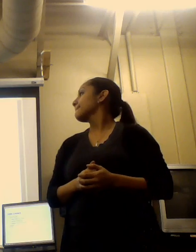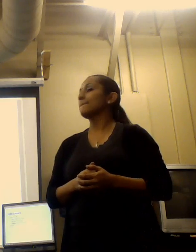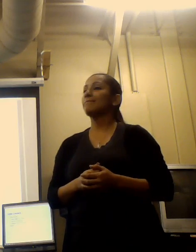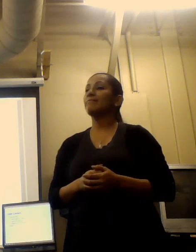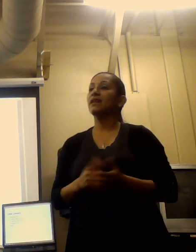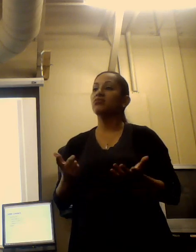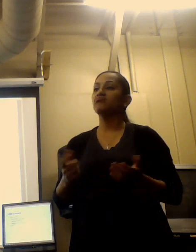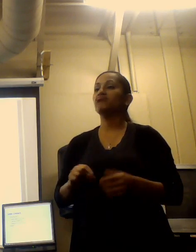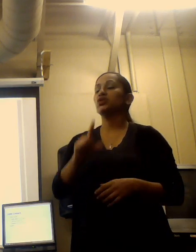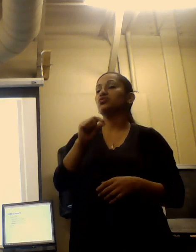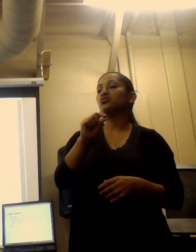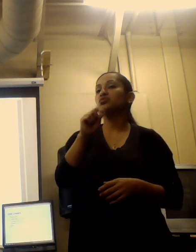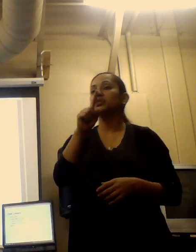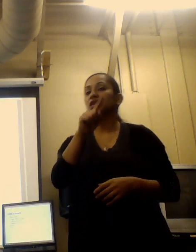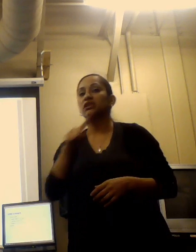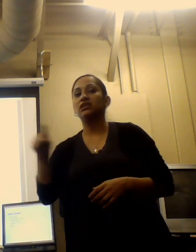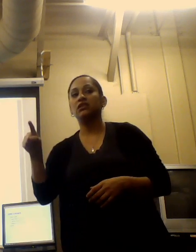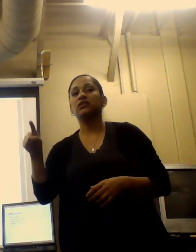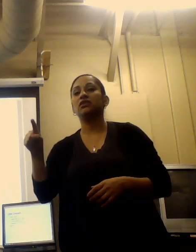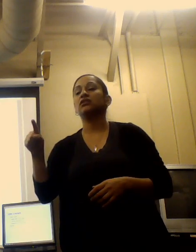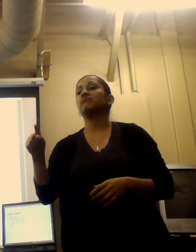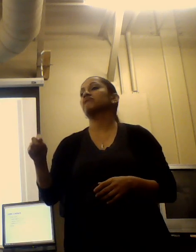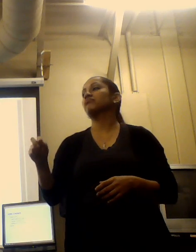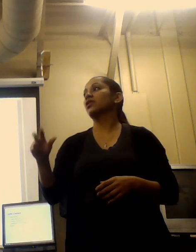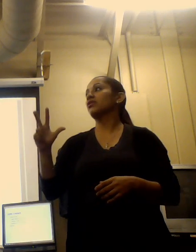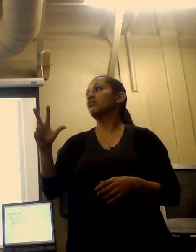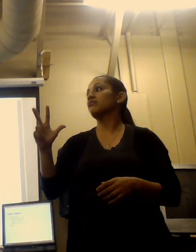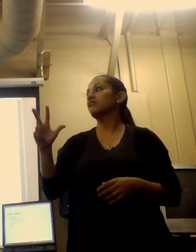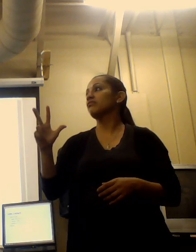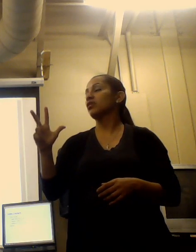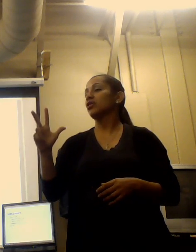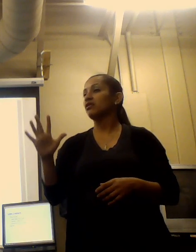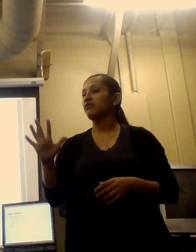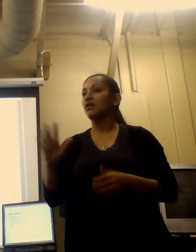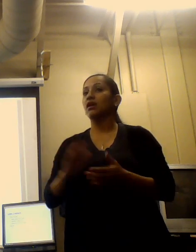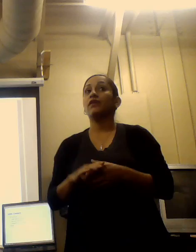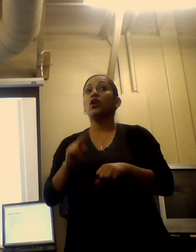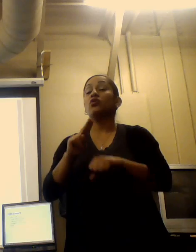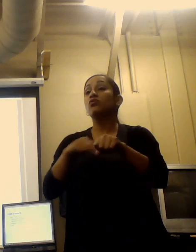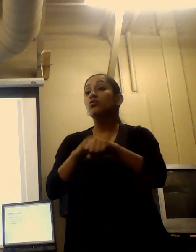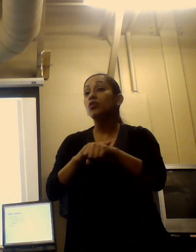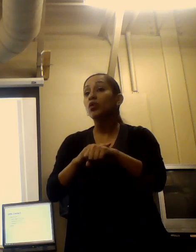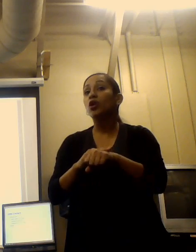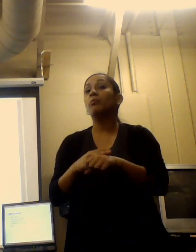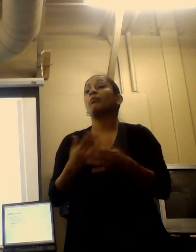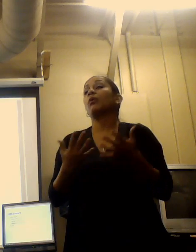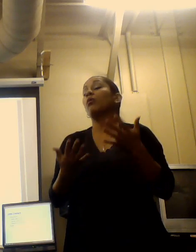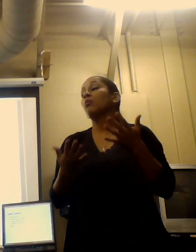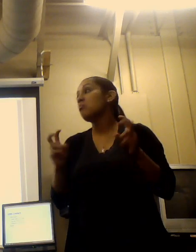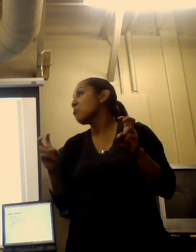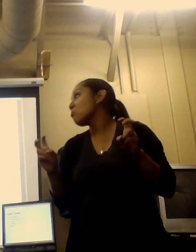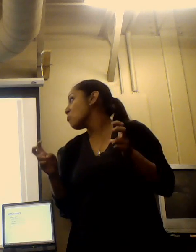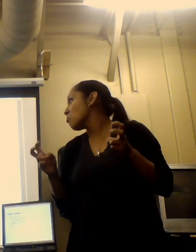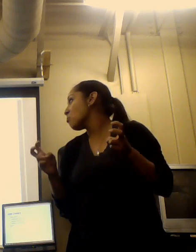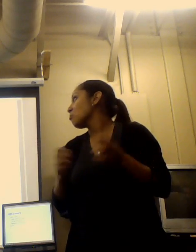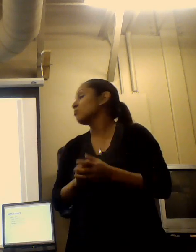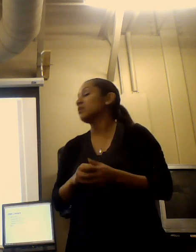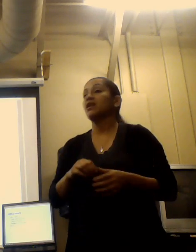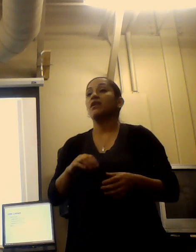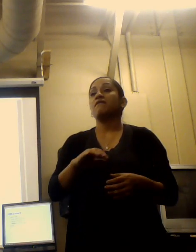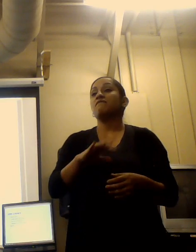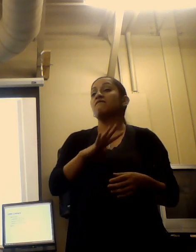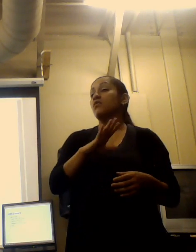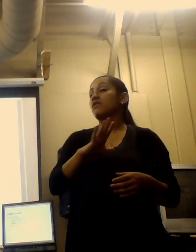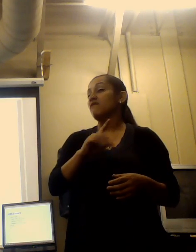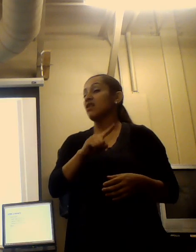to 35. Normal is considered 45 to 60. I mean, that's pretty much what you see typically as you